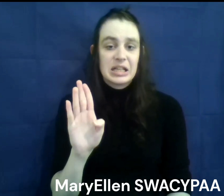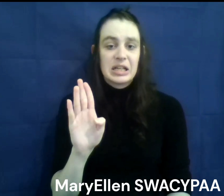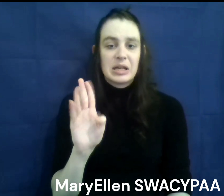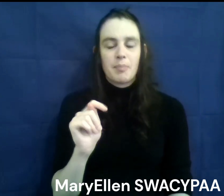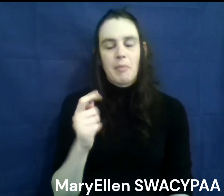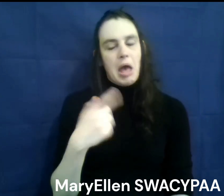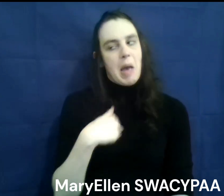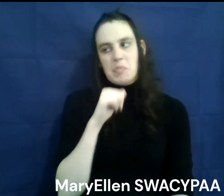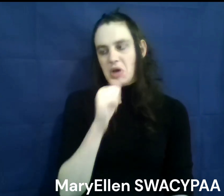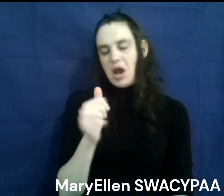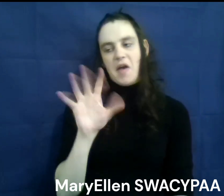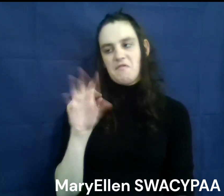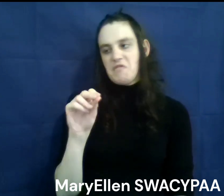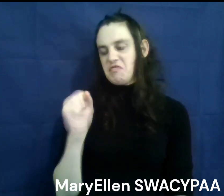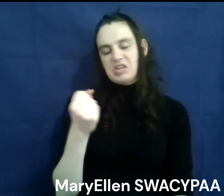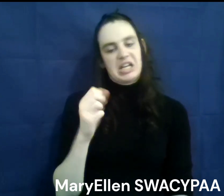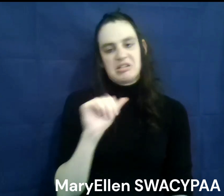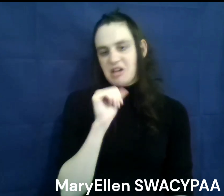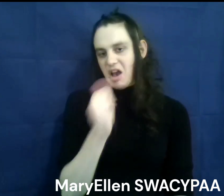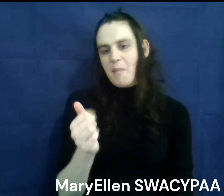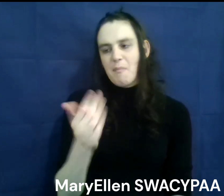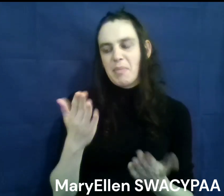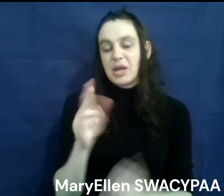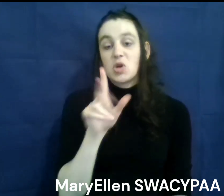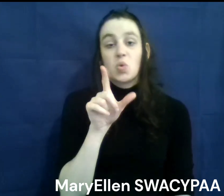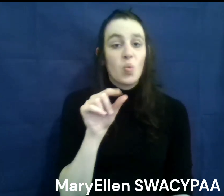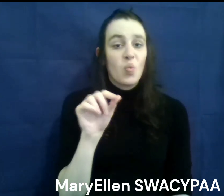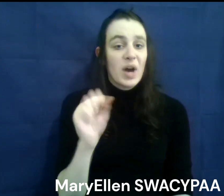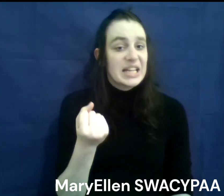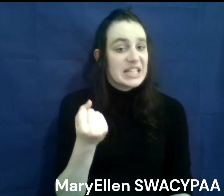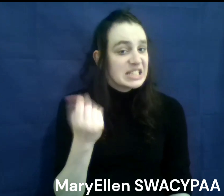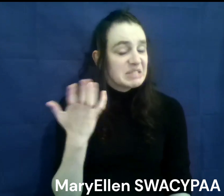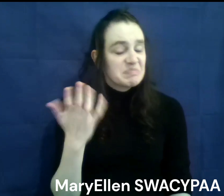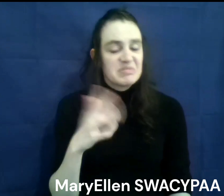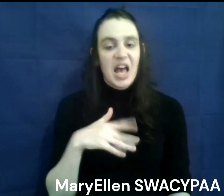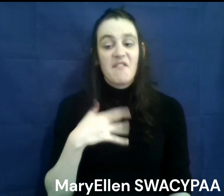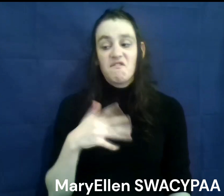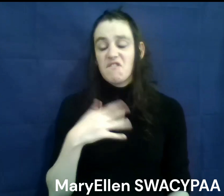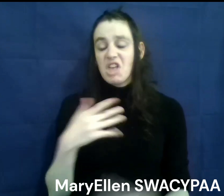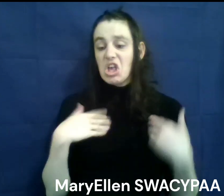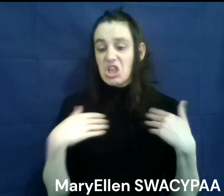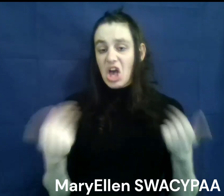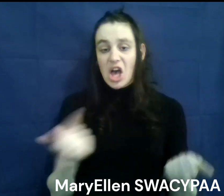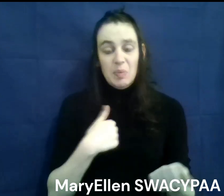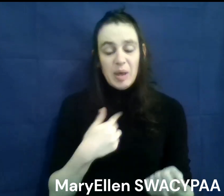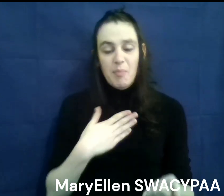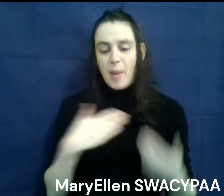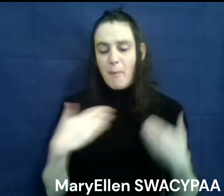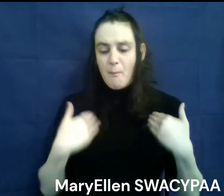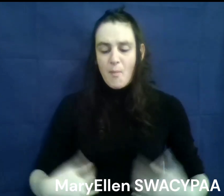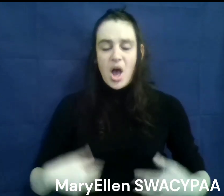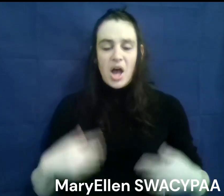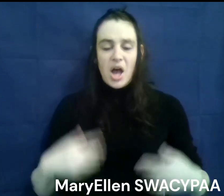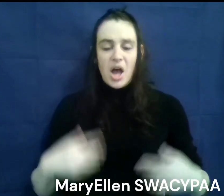I don't know. I feel pretty young. My body sometimes aches differently, but